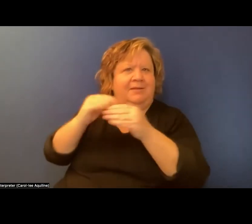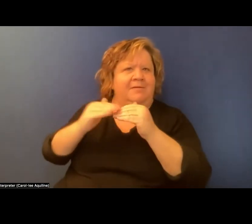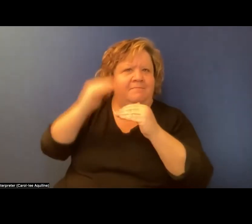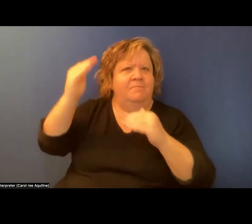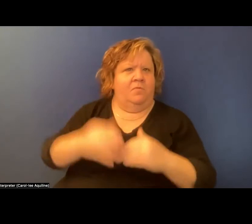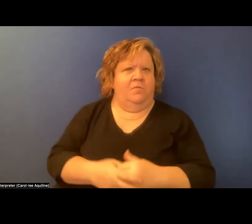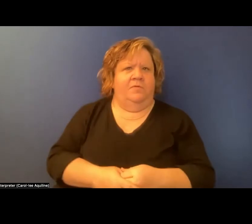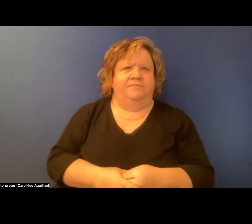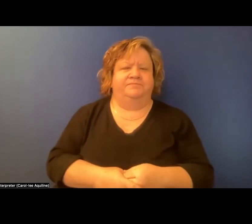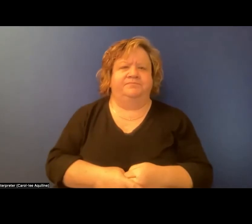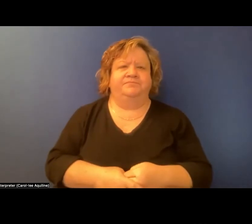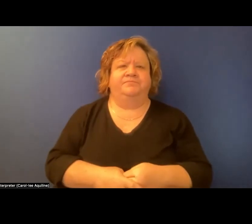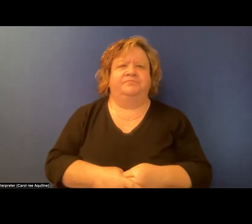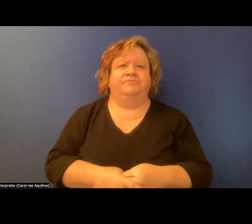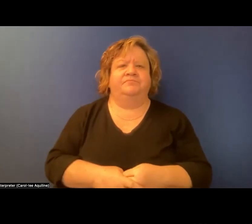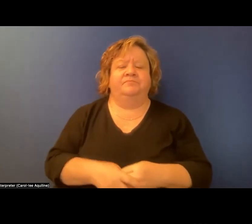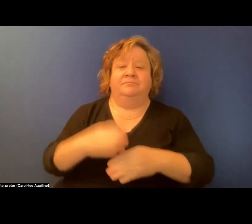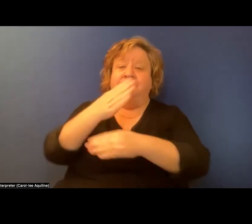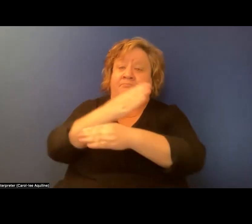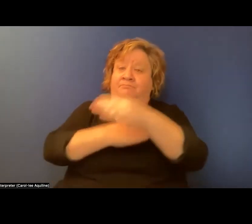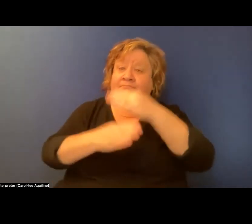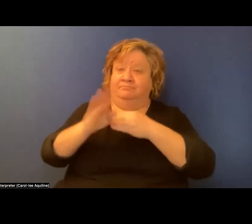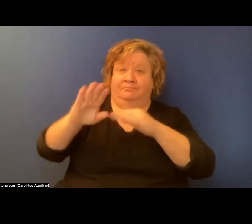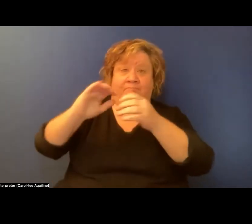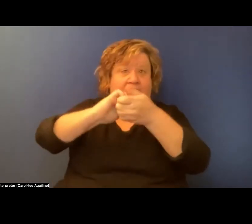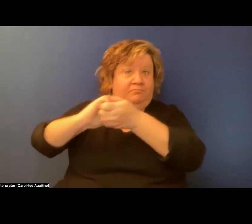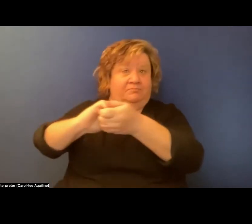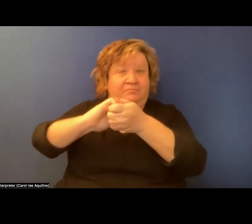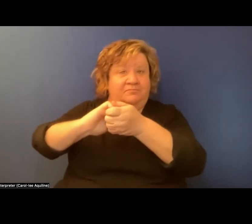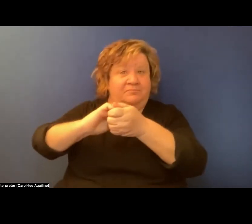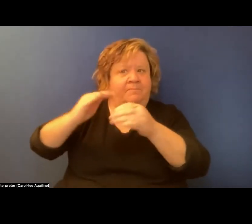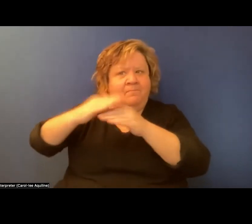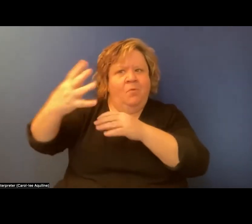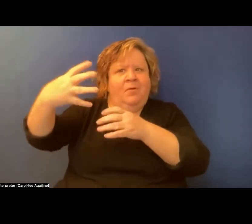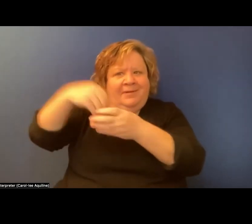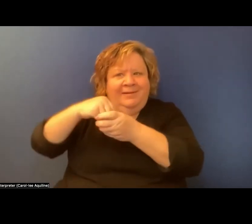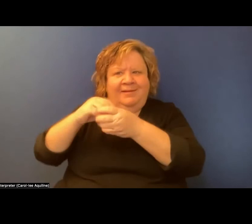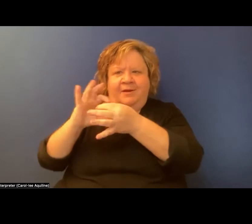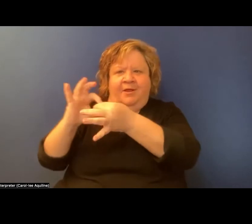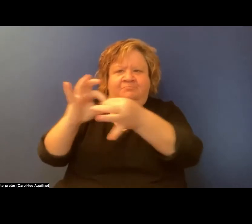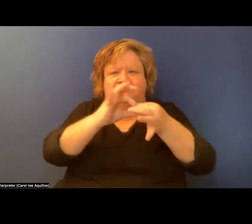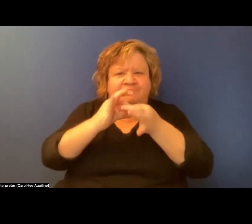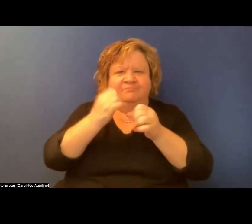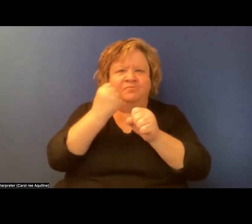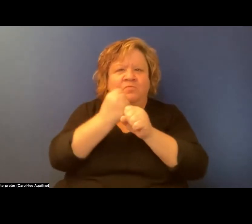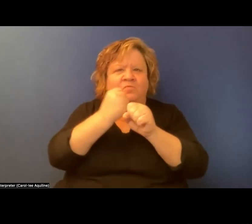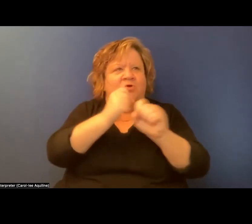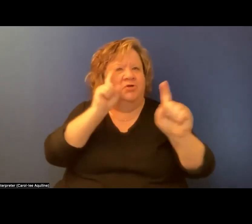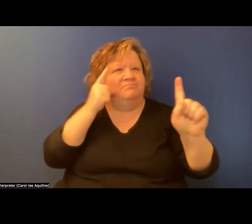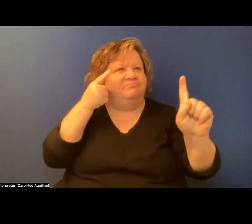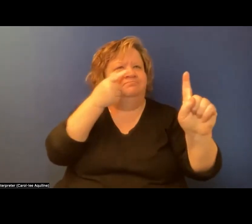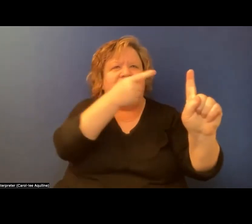We're still working with different actors to make sure that the caucus is